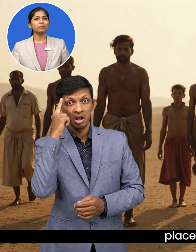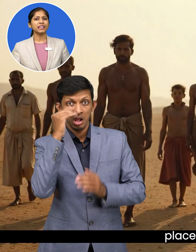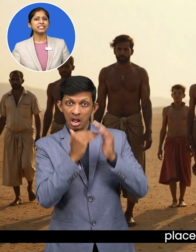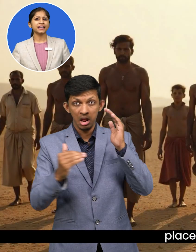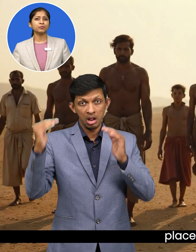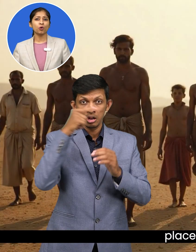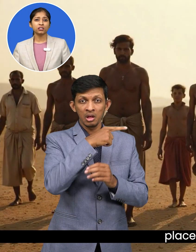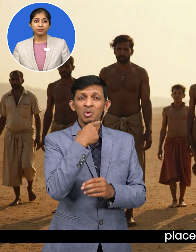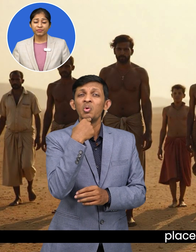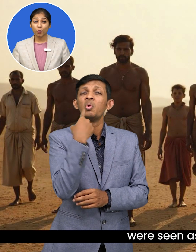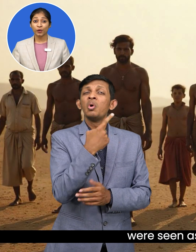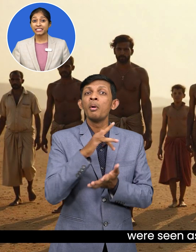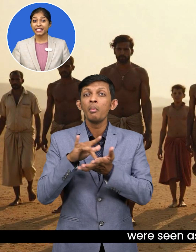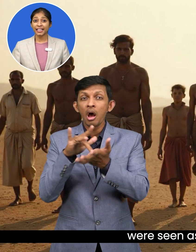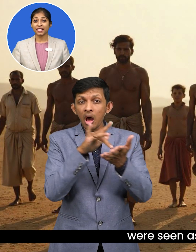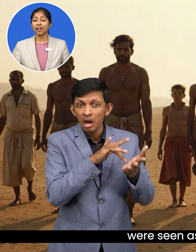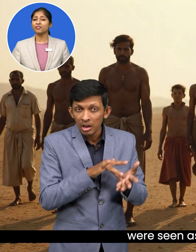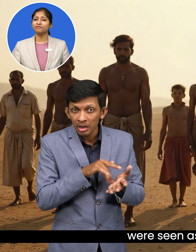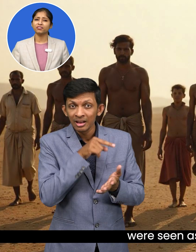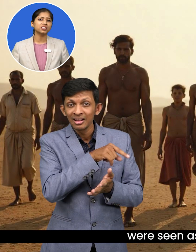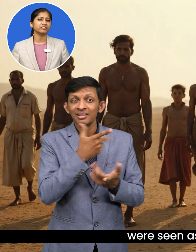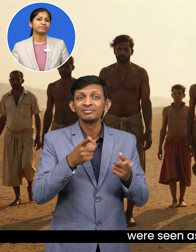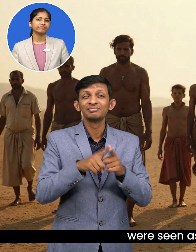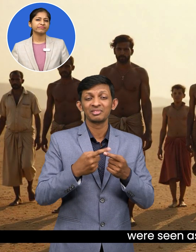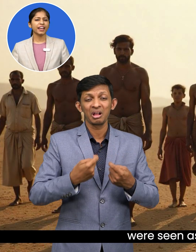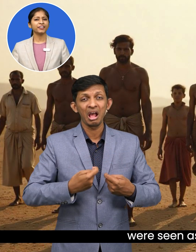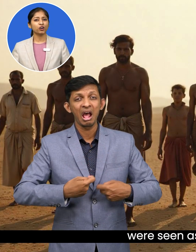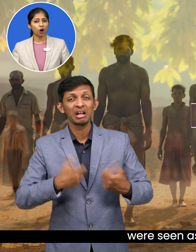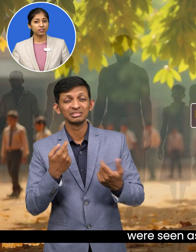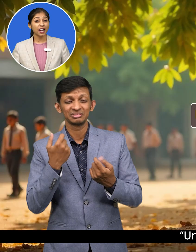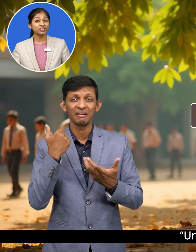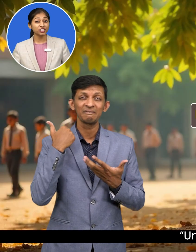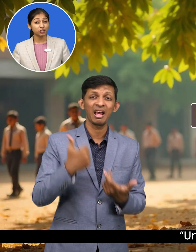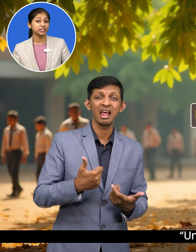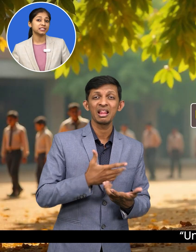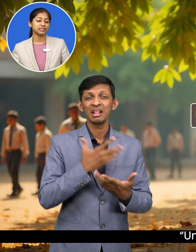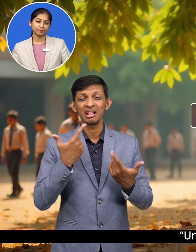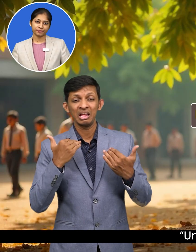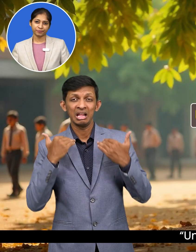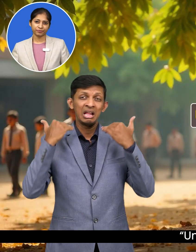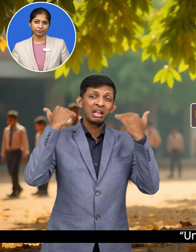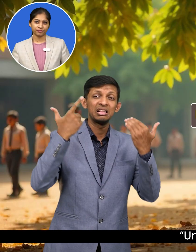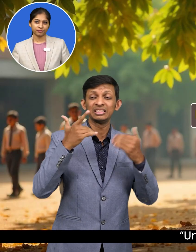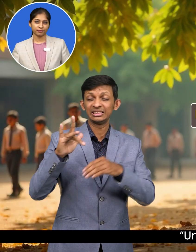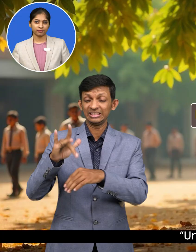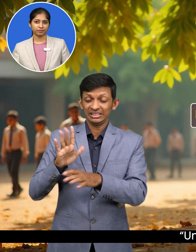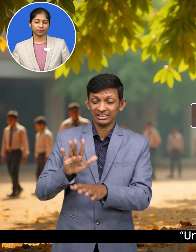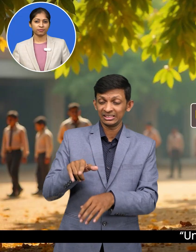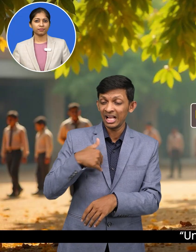Those who were placed at the bottom were seen as unworthy and called untouchables.